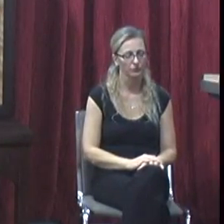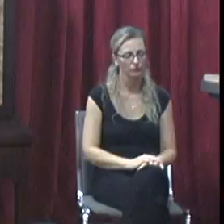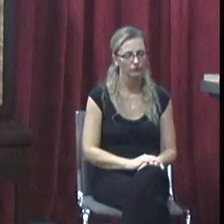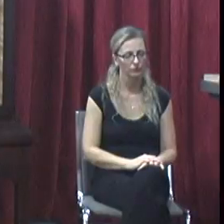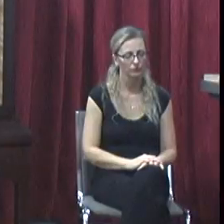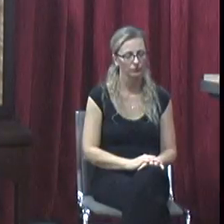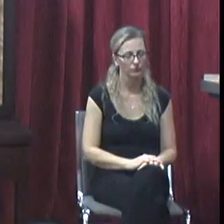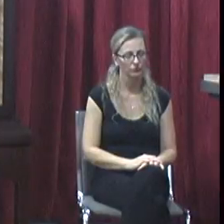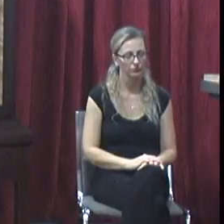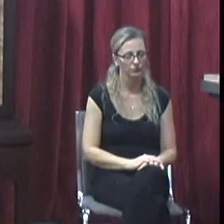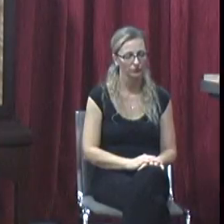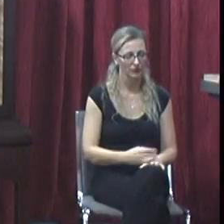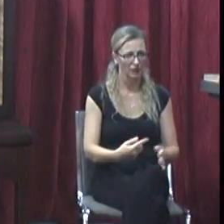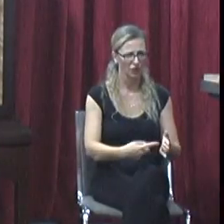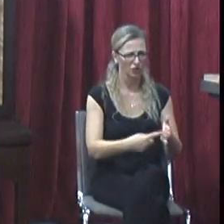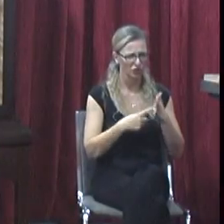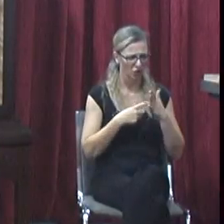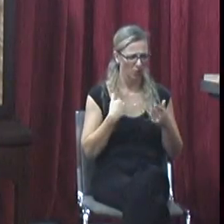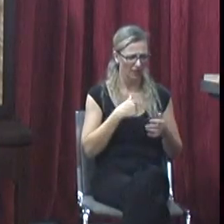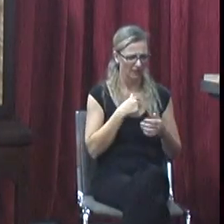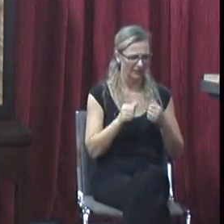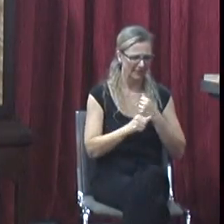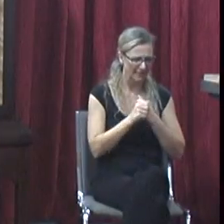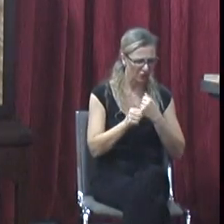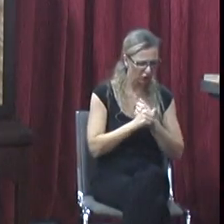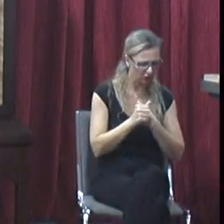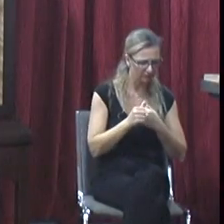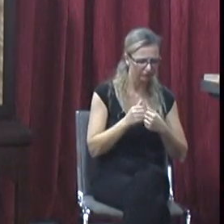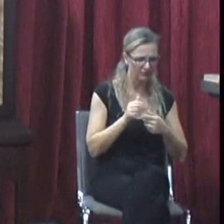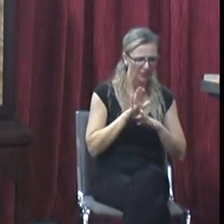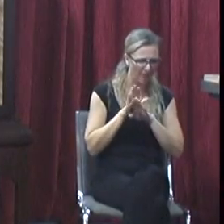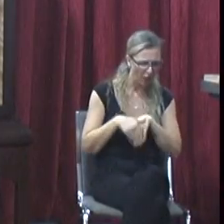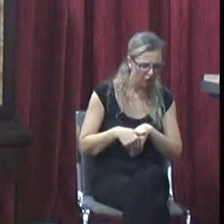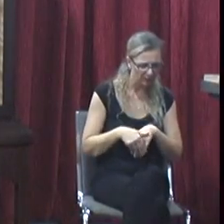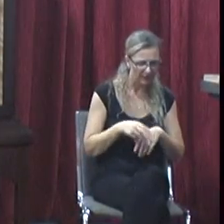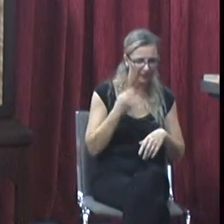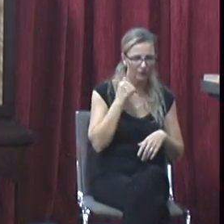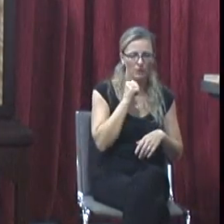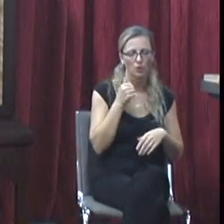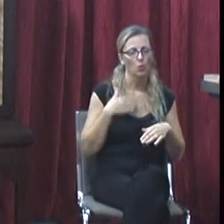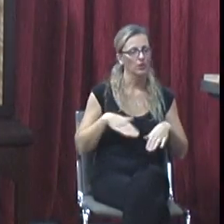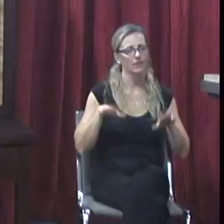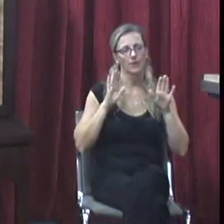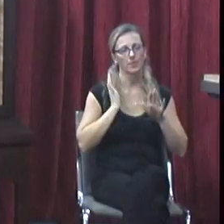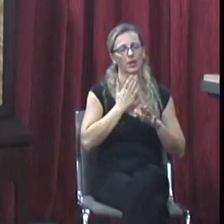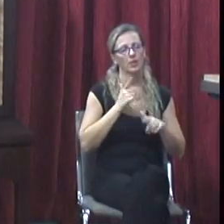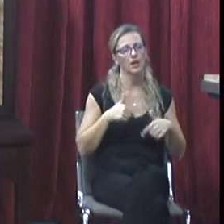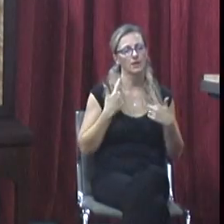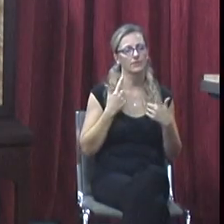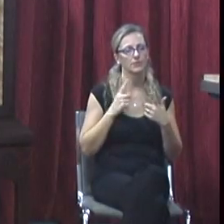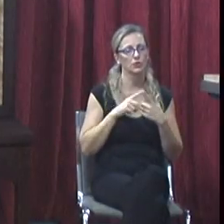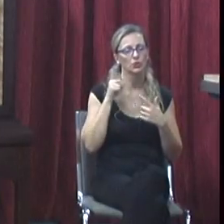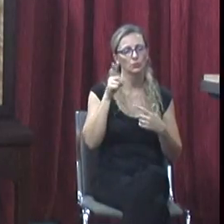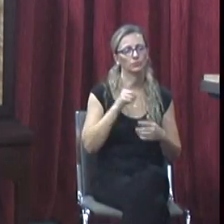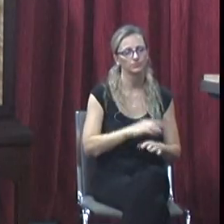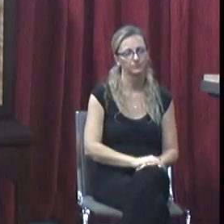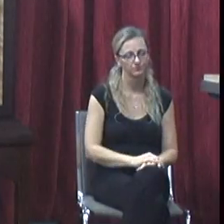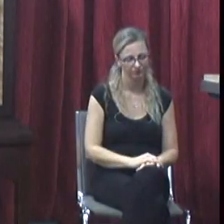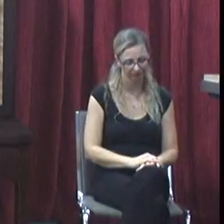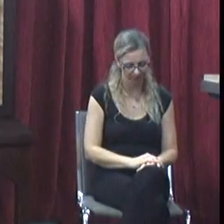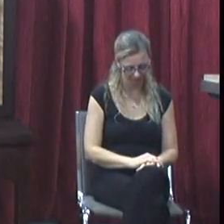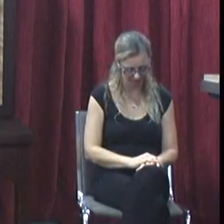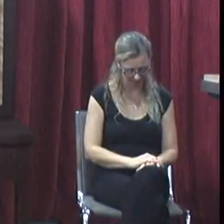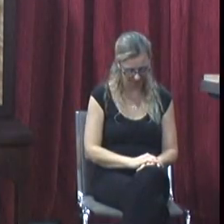Show us, Lord, the danger and the hypocrisy of not losing our lives for you, of not making you Lord when we want your salvation.